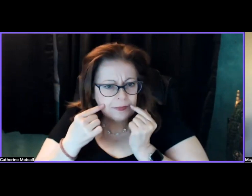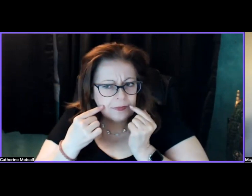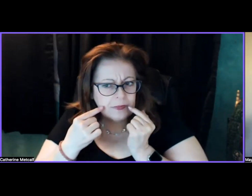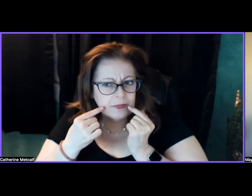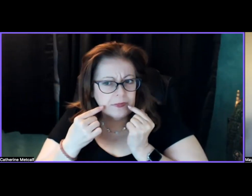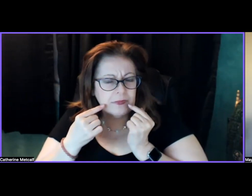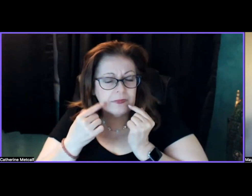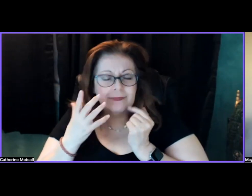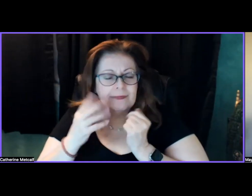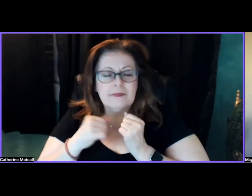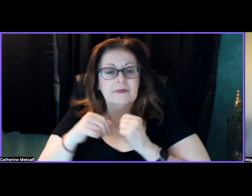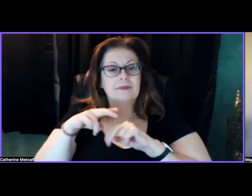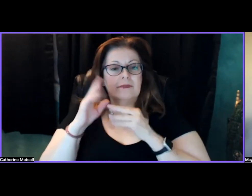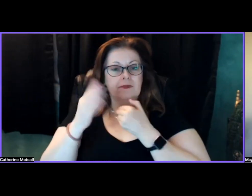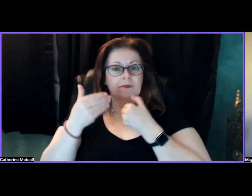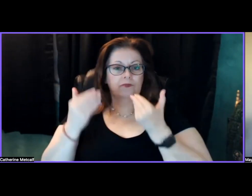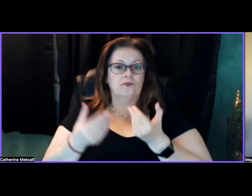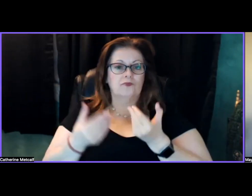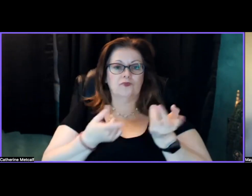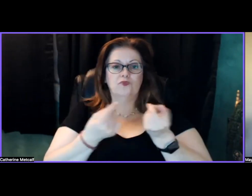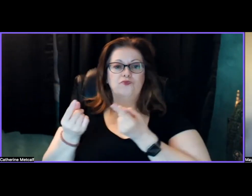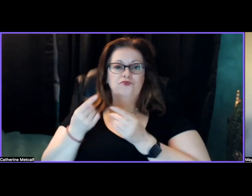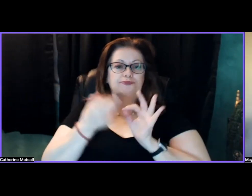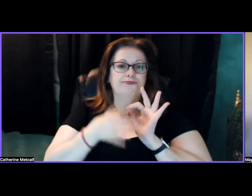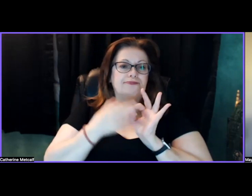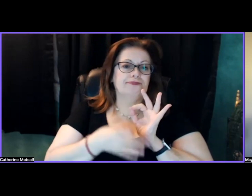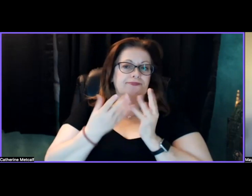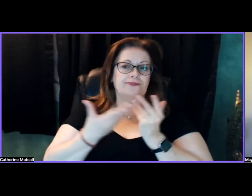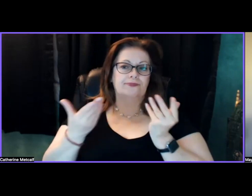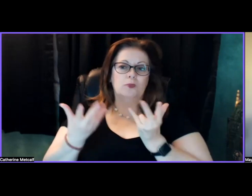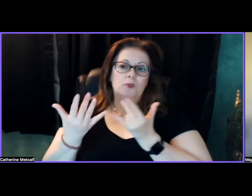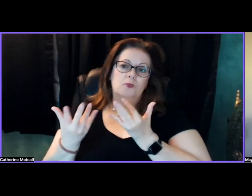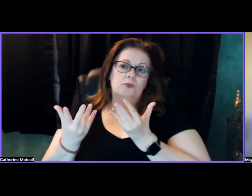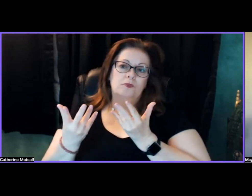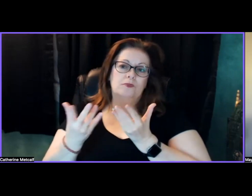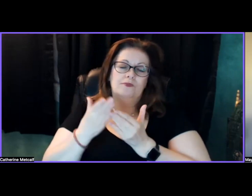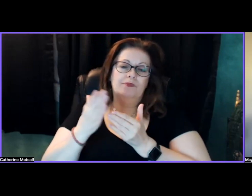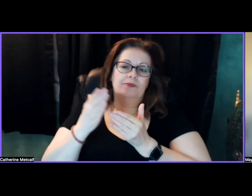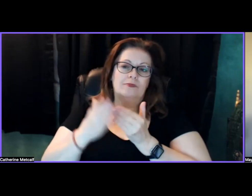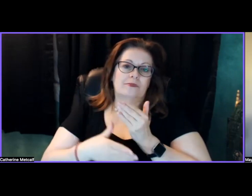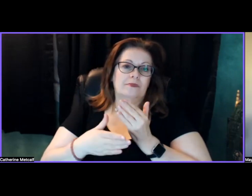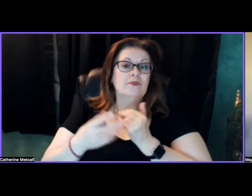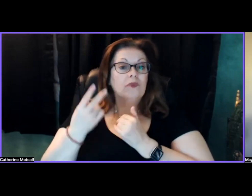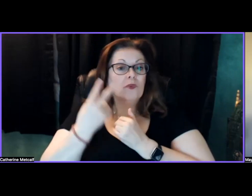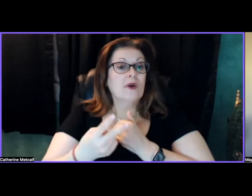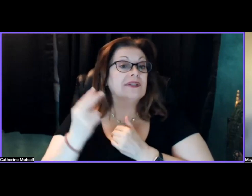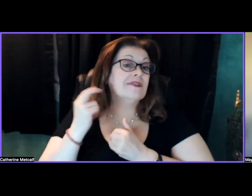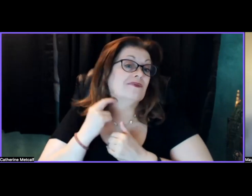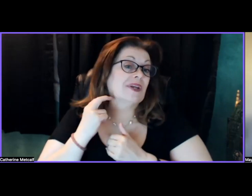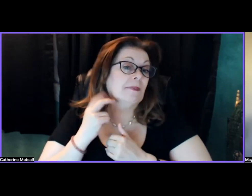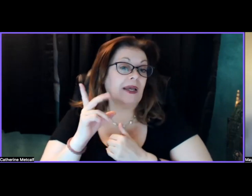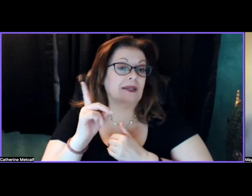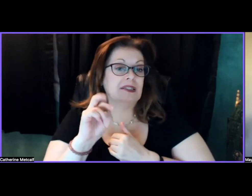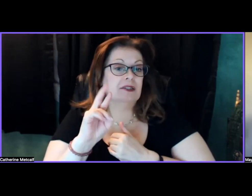sit in my room, do useless things. I wait for the demise of the state, rewatch Vampire Diaries, order pancakes from IHOP, riddled